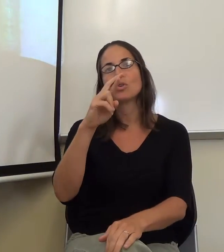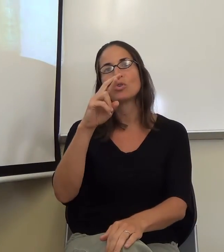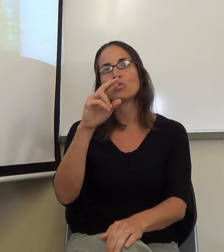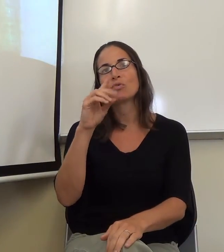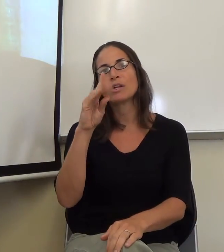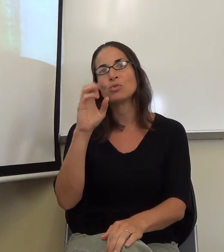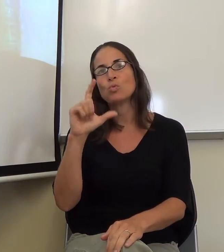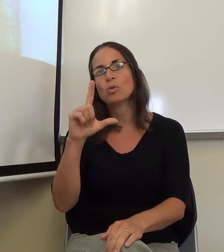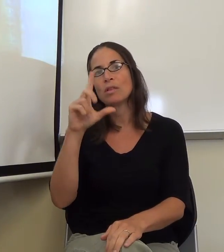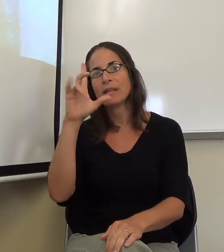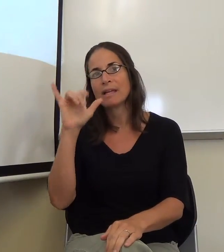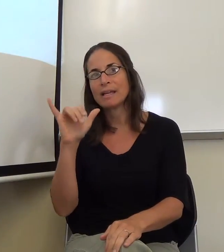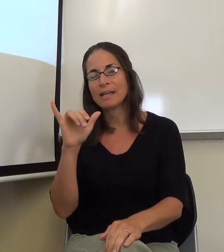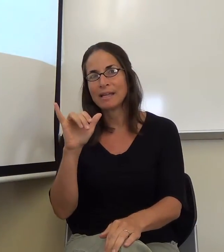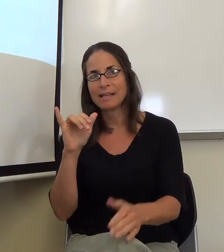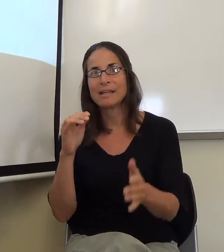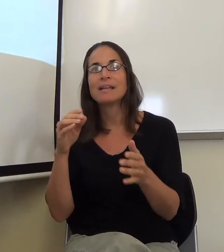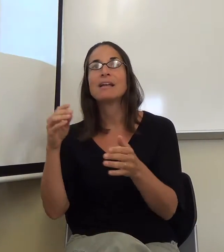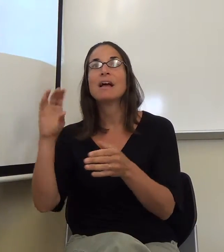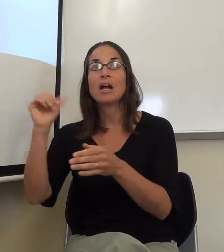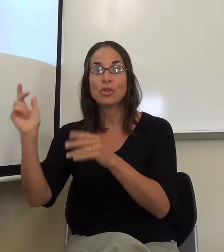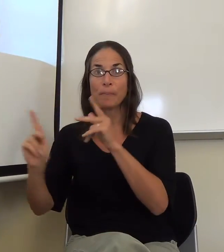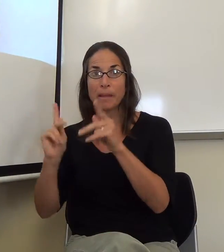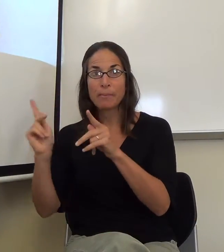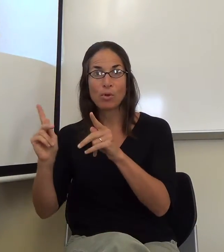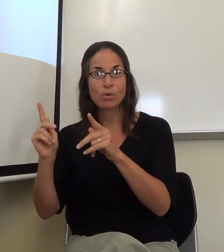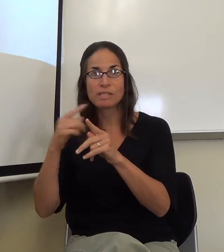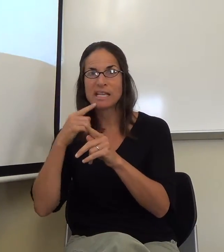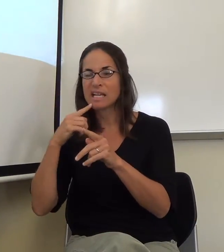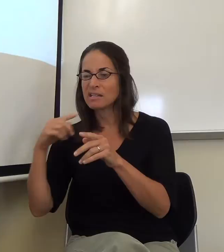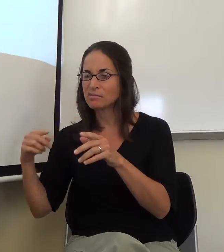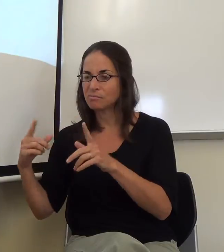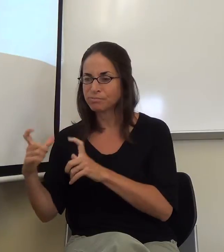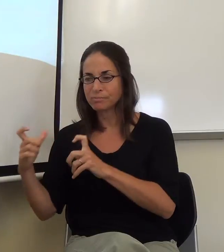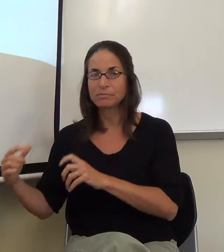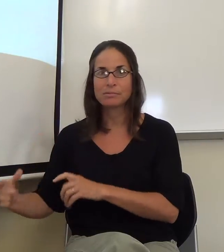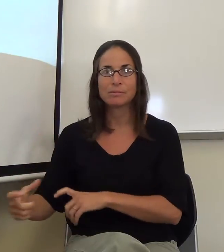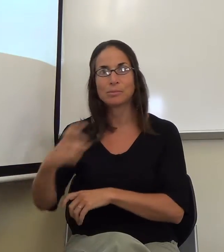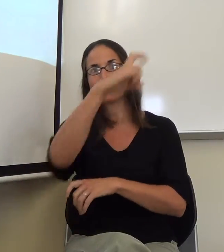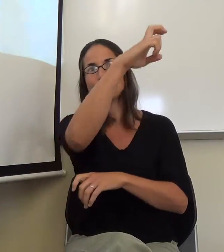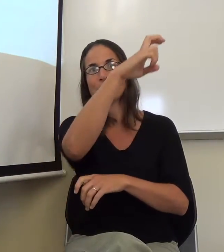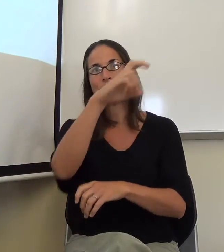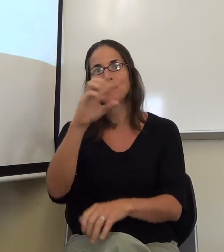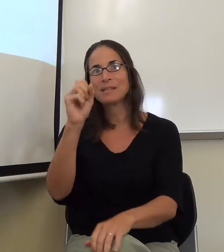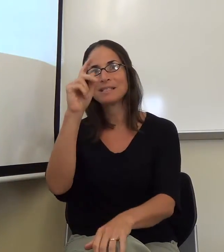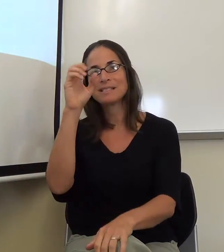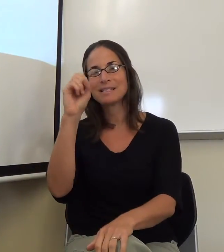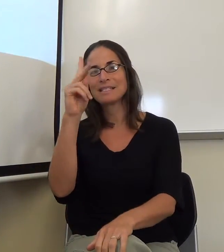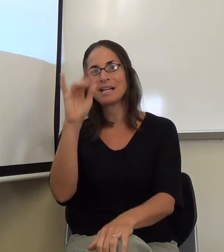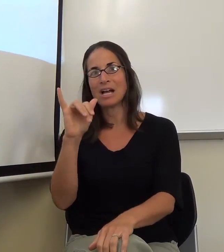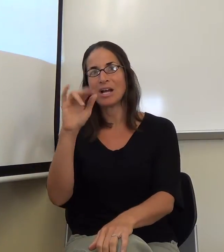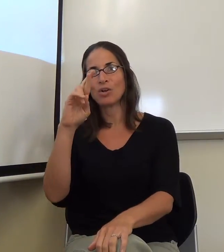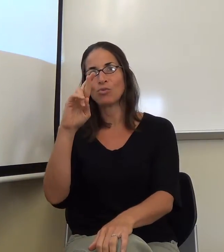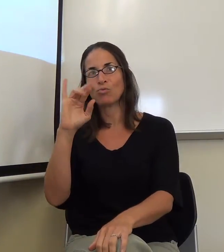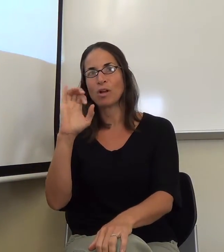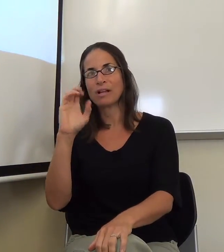skyrocketing. So it's a little bit different if you look up the meanings in the dictionary. But again,